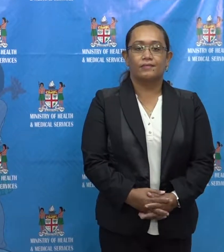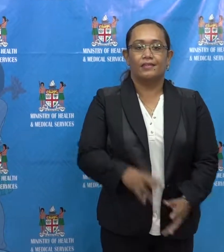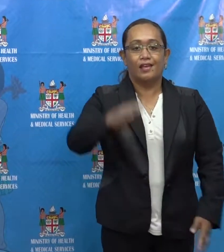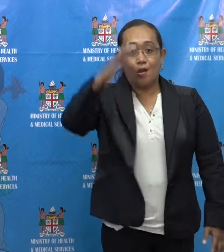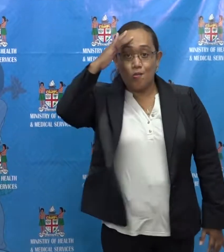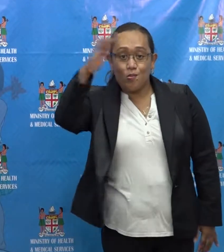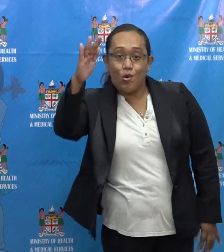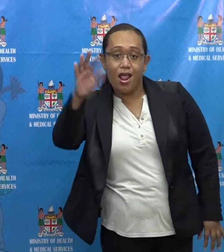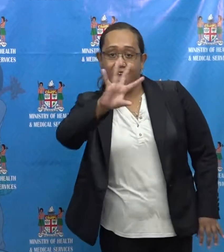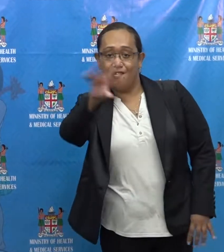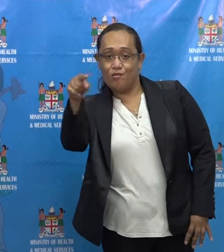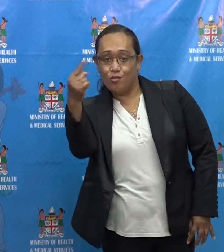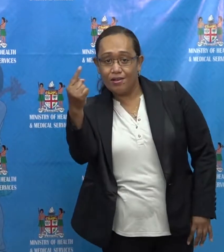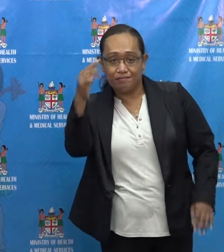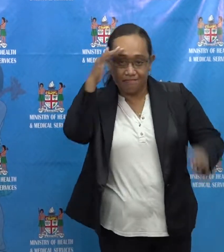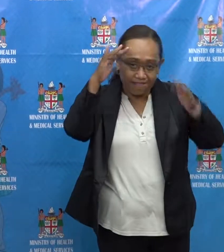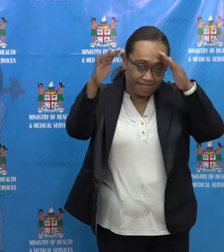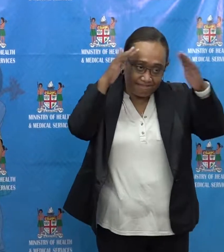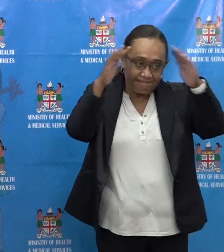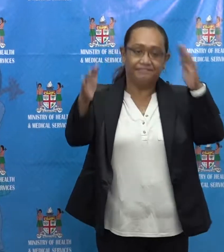Bulbinaka everyone.